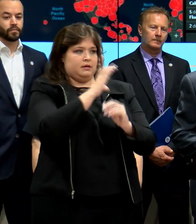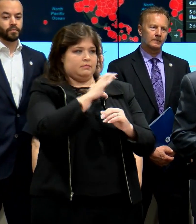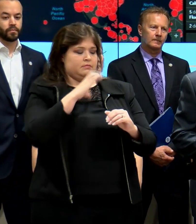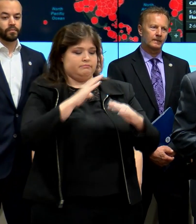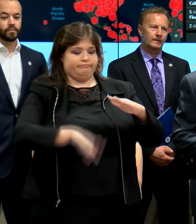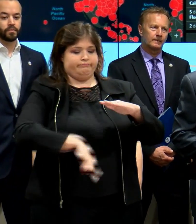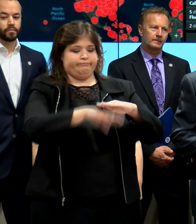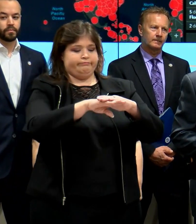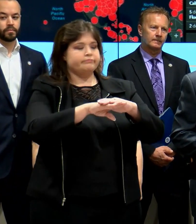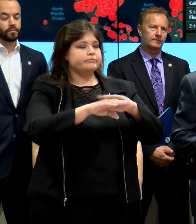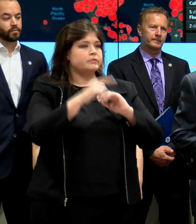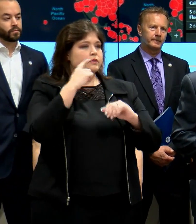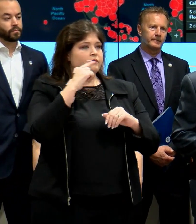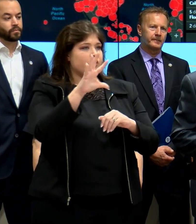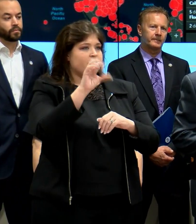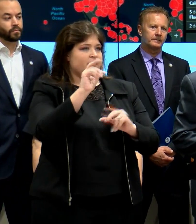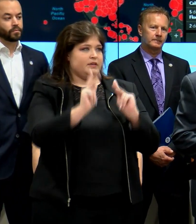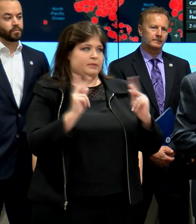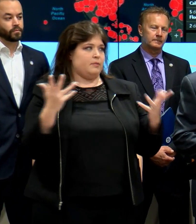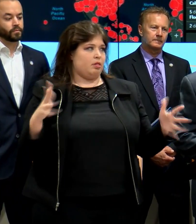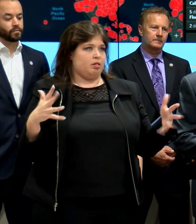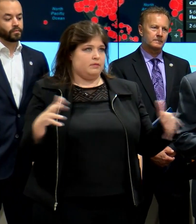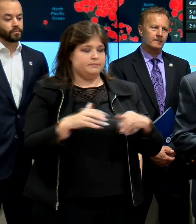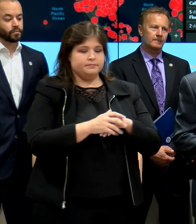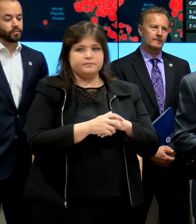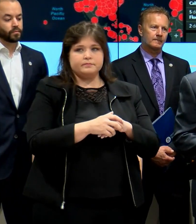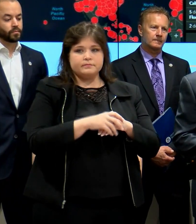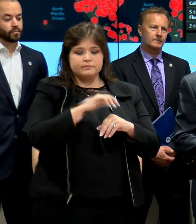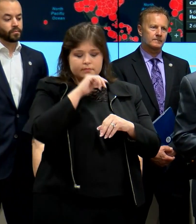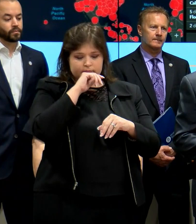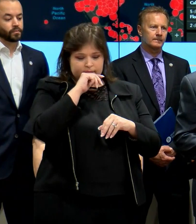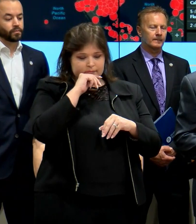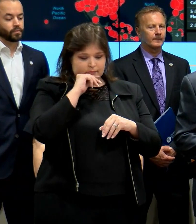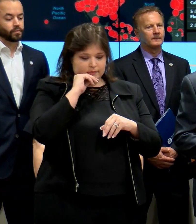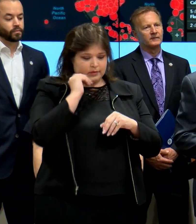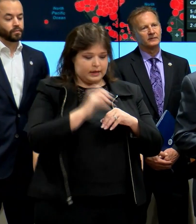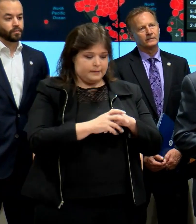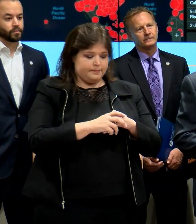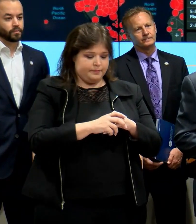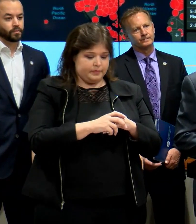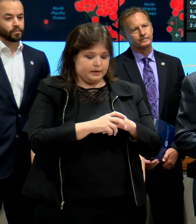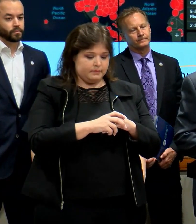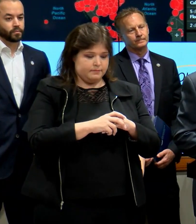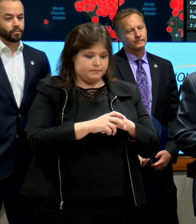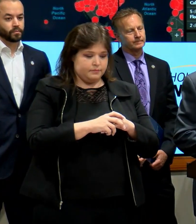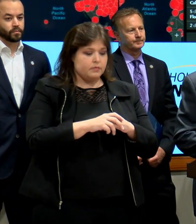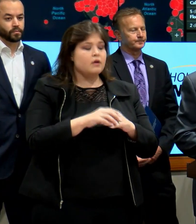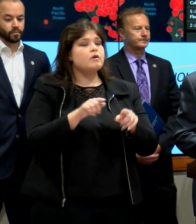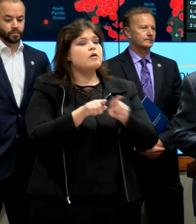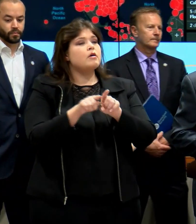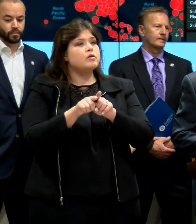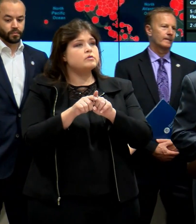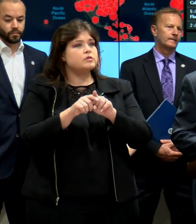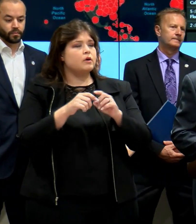50 persons. Let me just start off, also add,